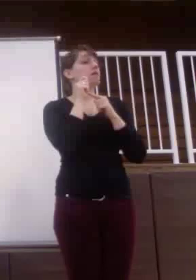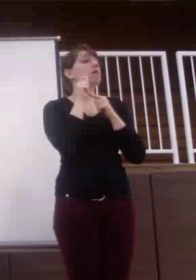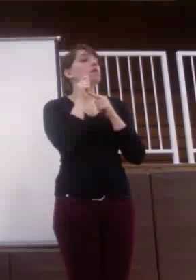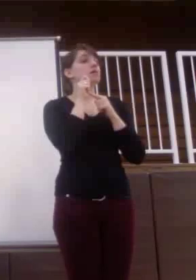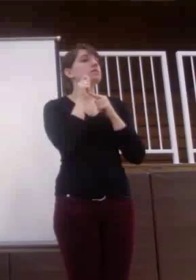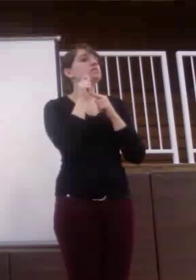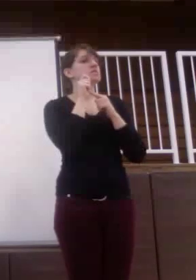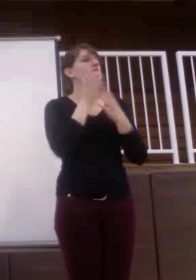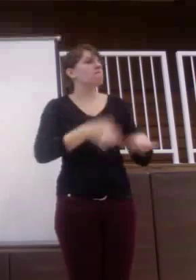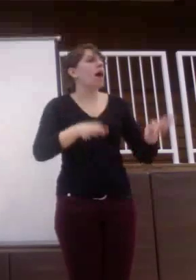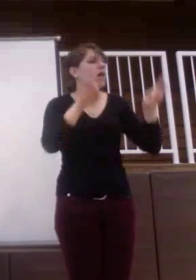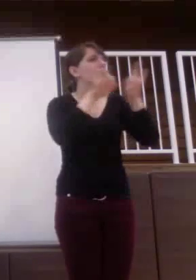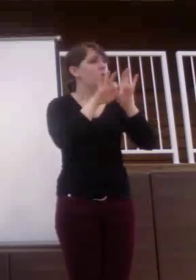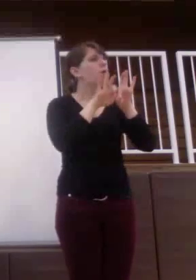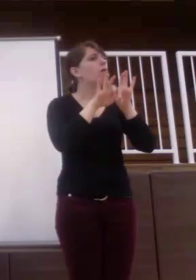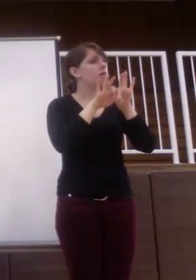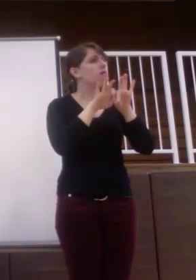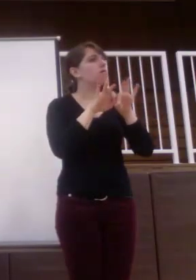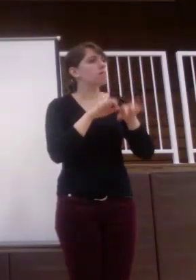was valuable.